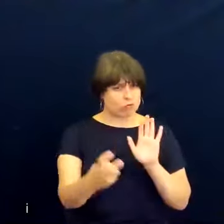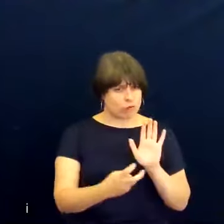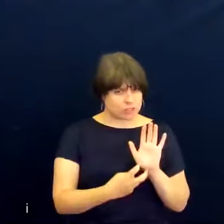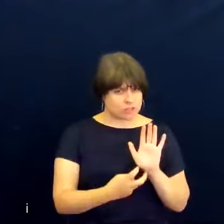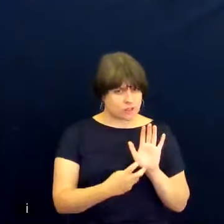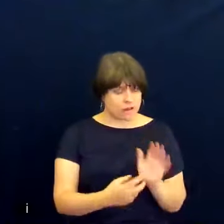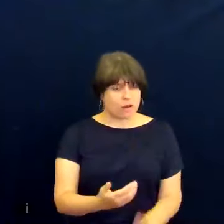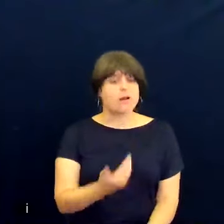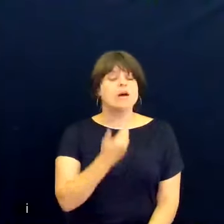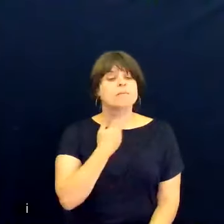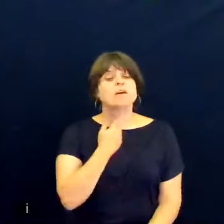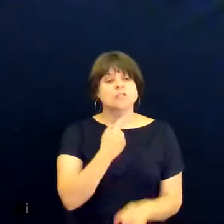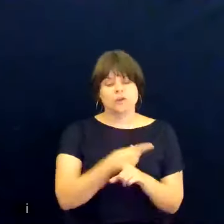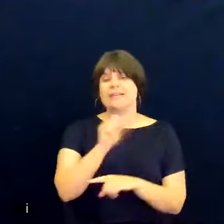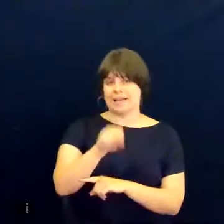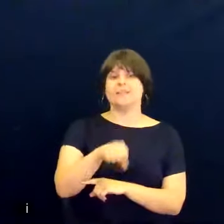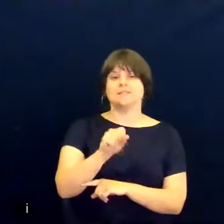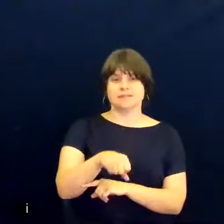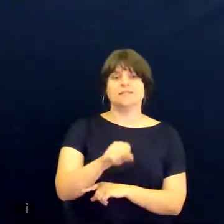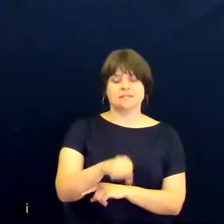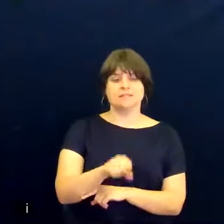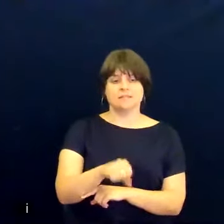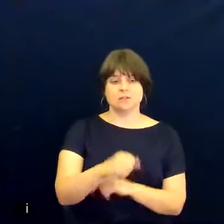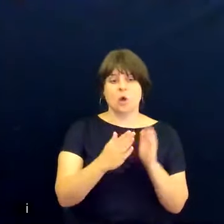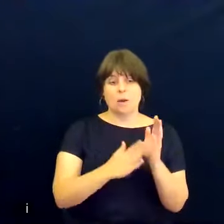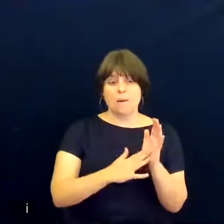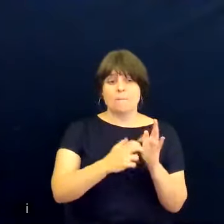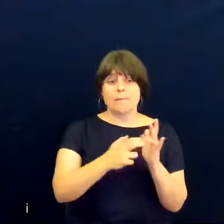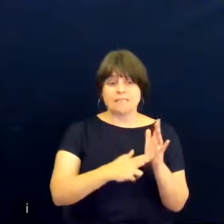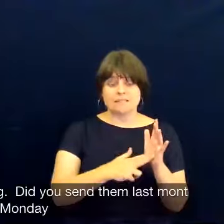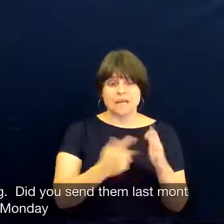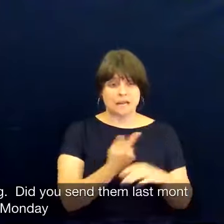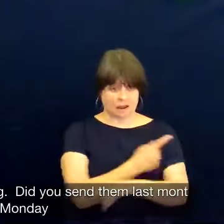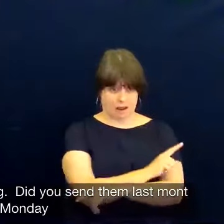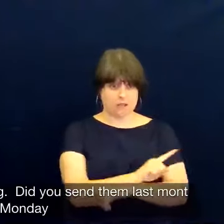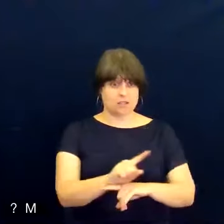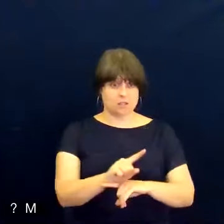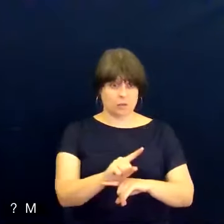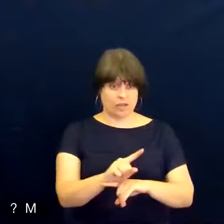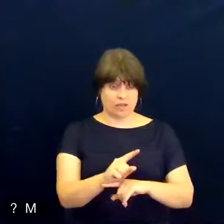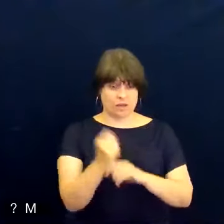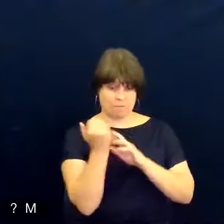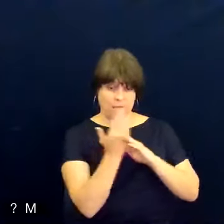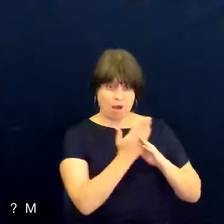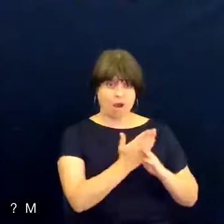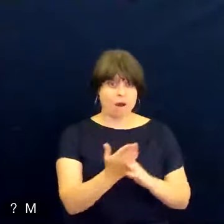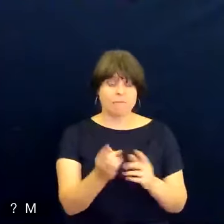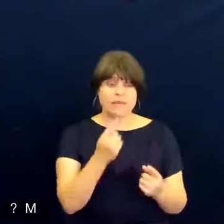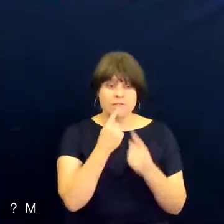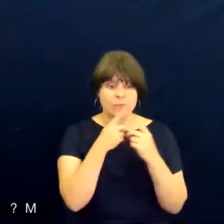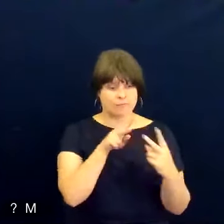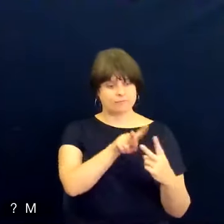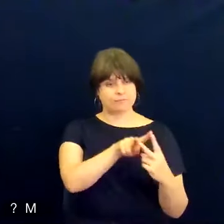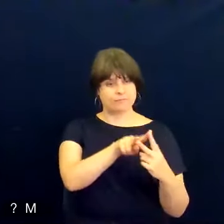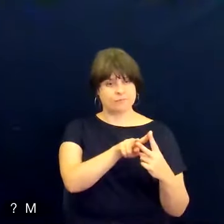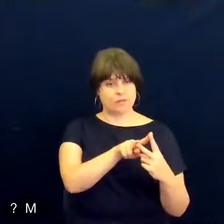It's Meredith speaking. Yes. So on Monday, the information that I sent out was the 2